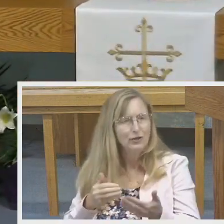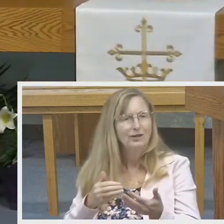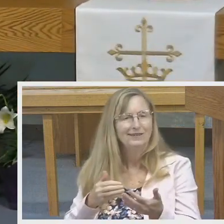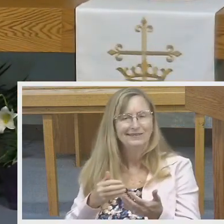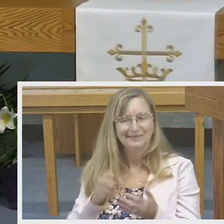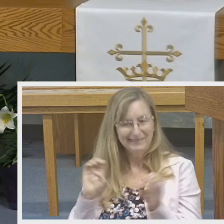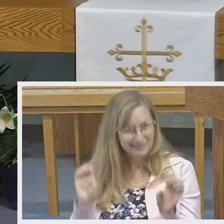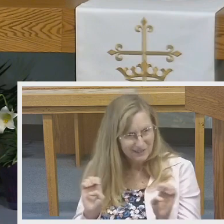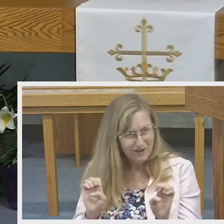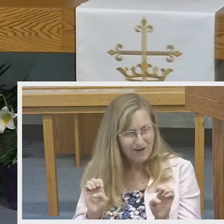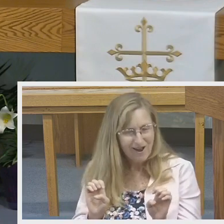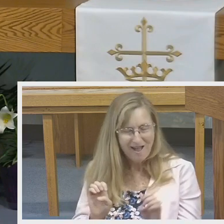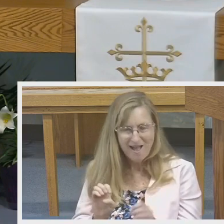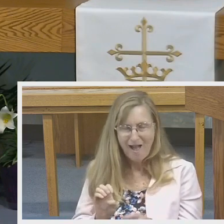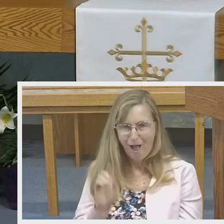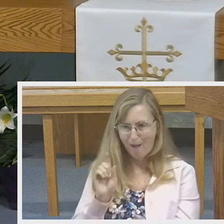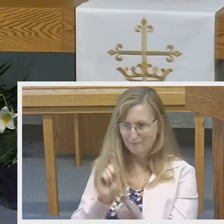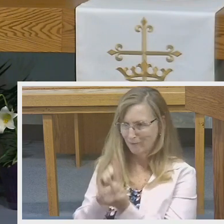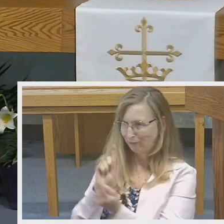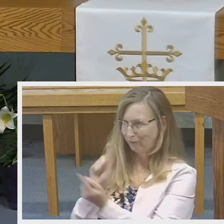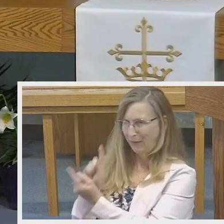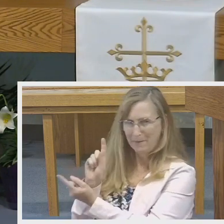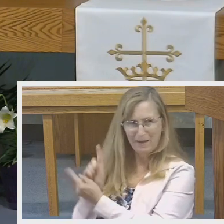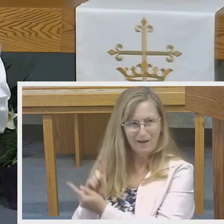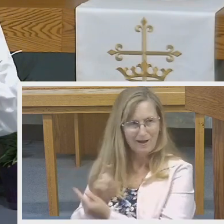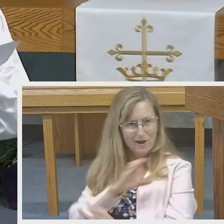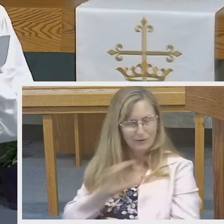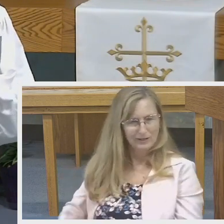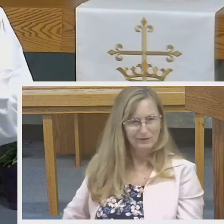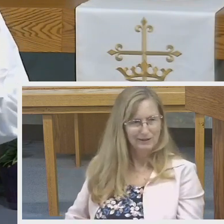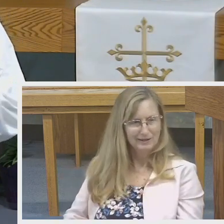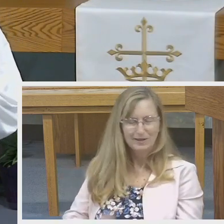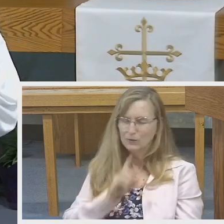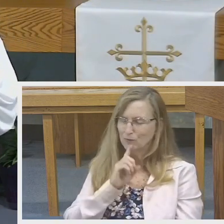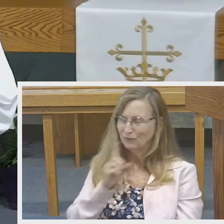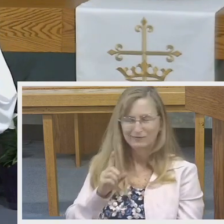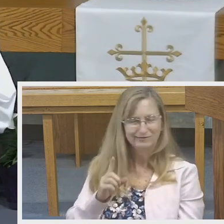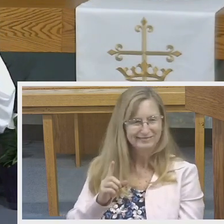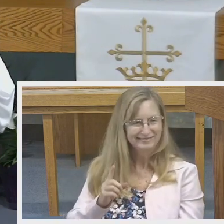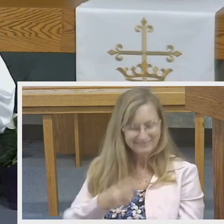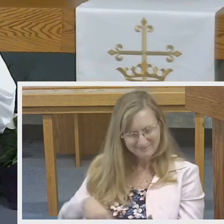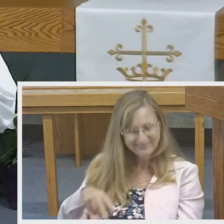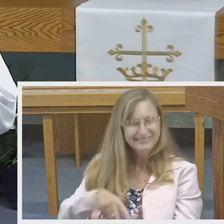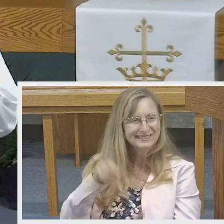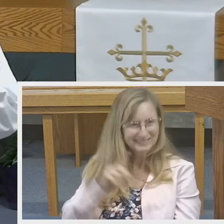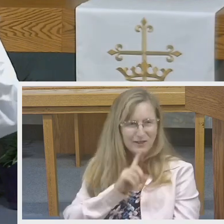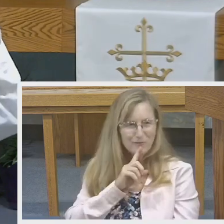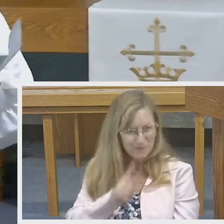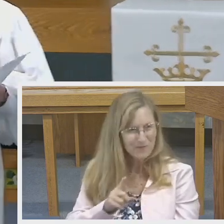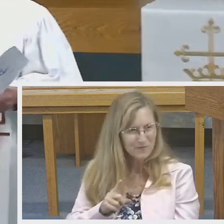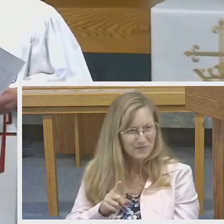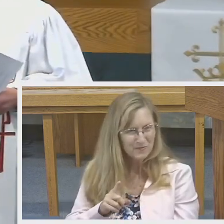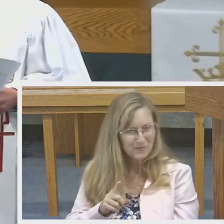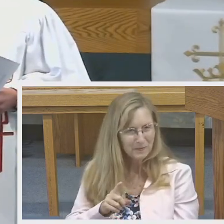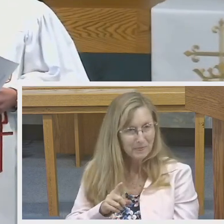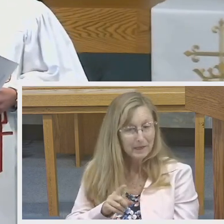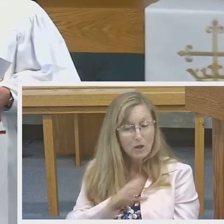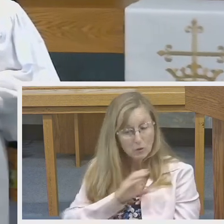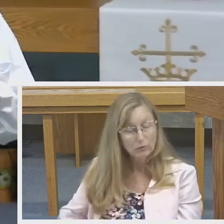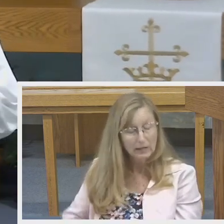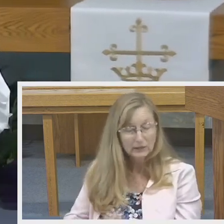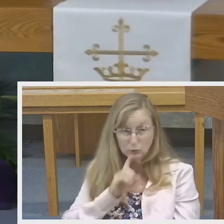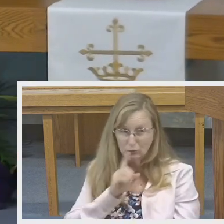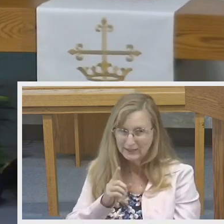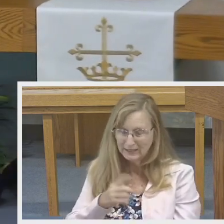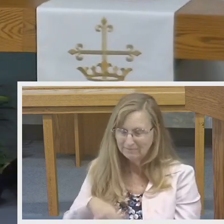Christ. And you're supposed to answer, Voistino vos Christ. Christ is risen.